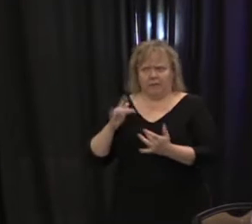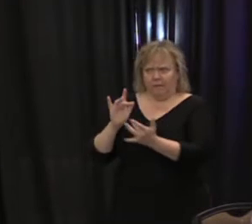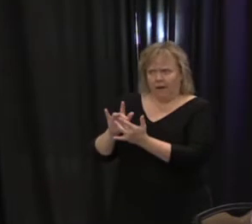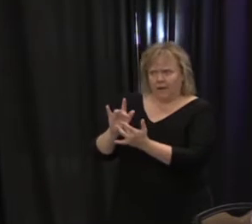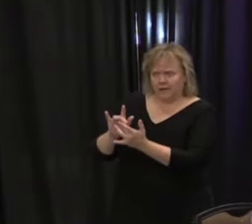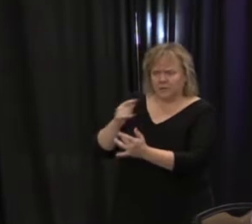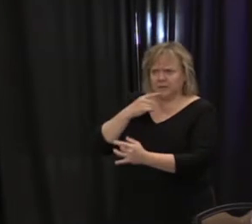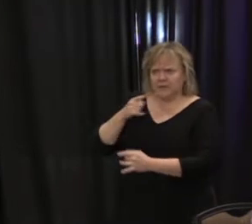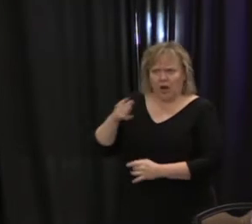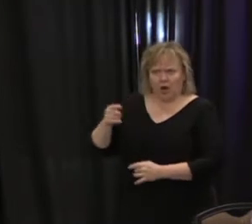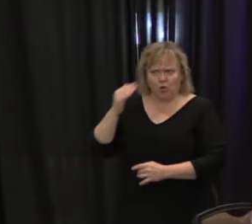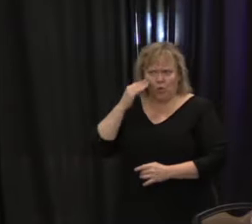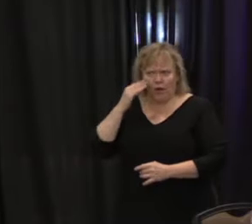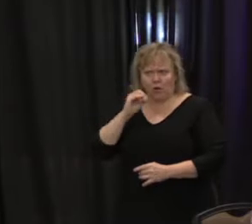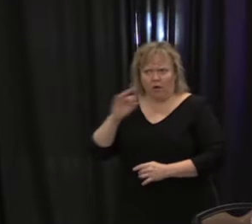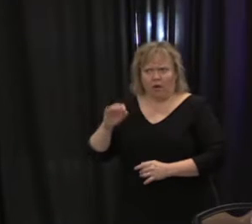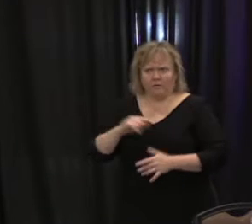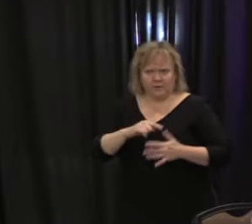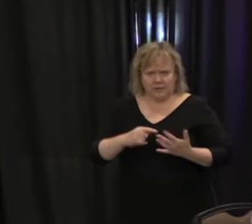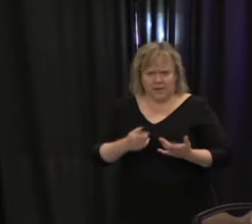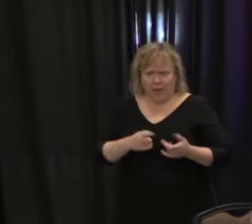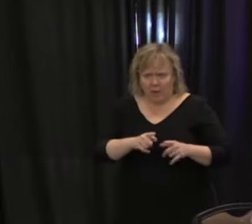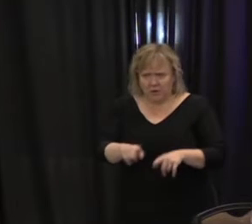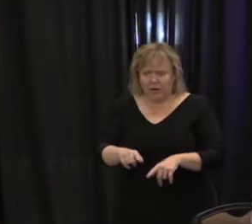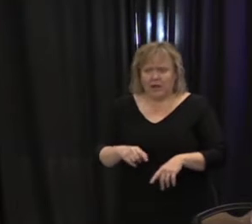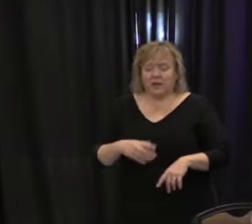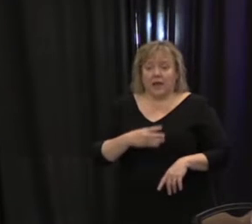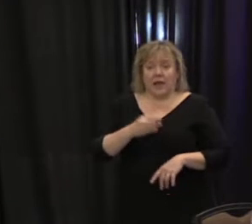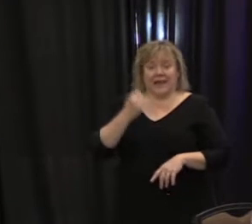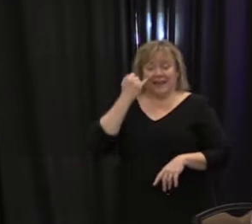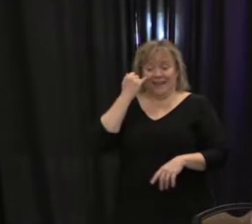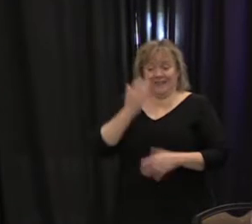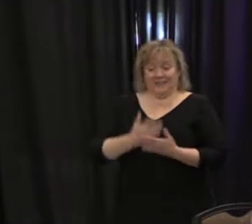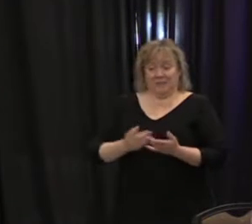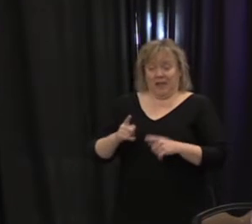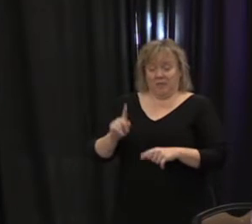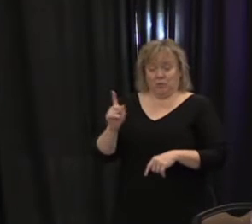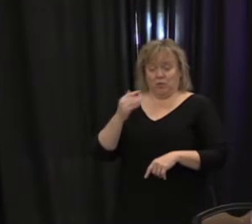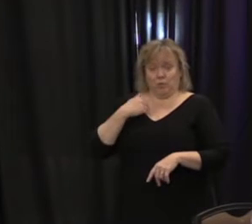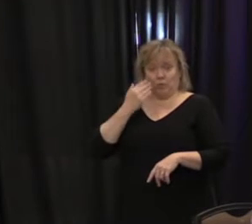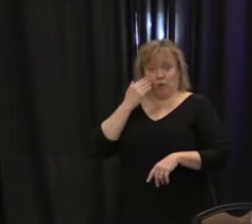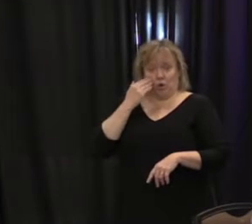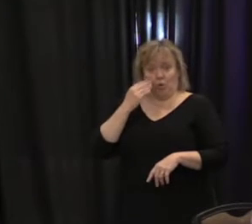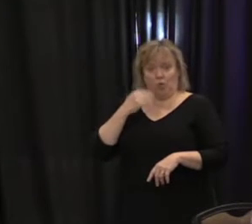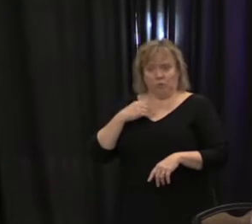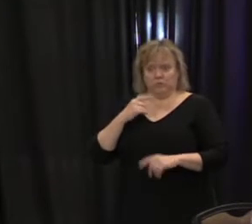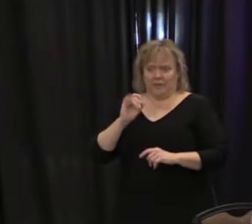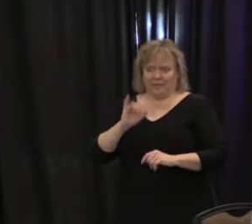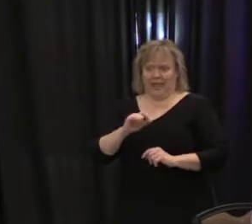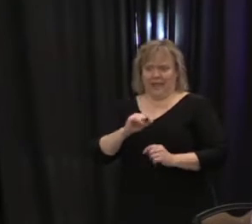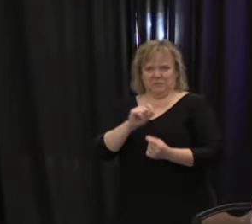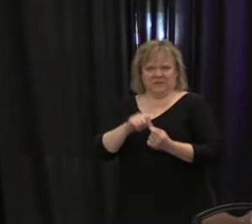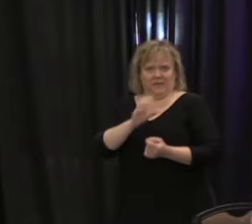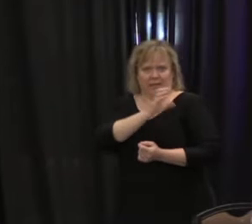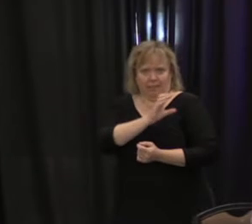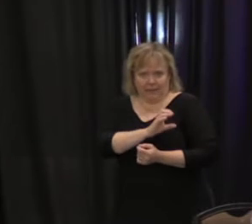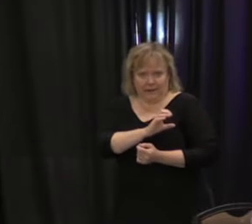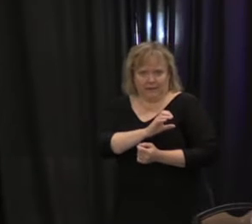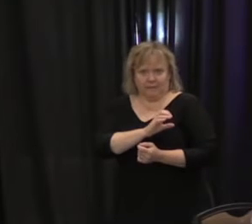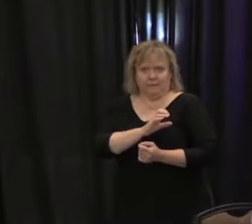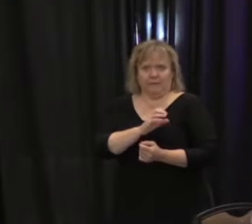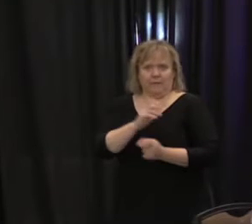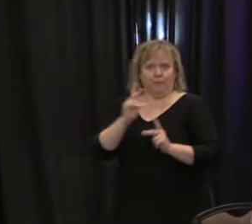of, anything that might pop up. If there are certain things where we know a clinic that someone is going to may not have a